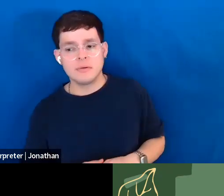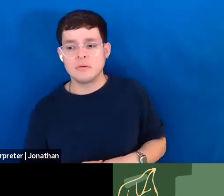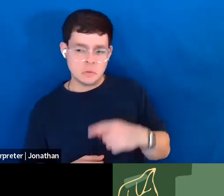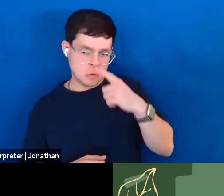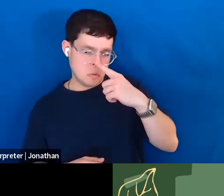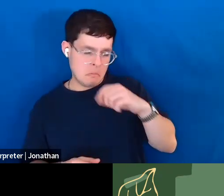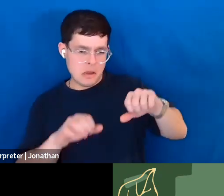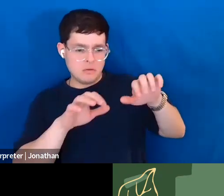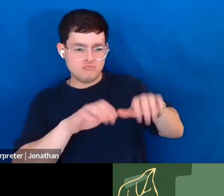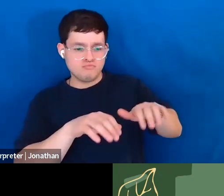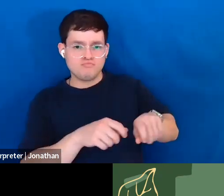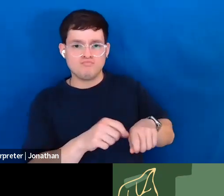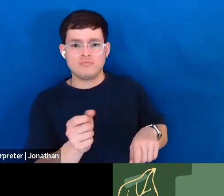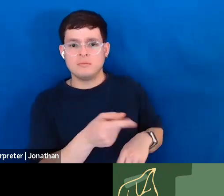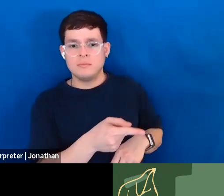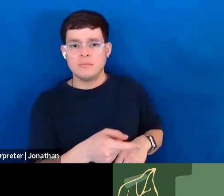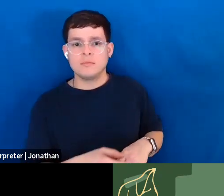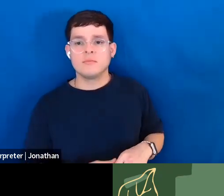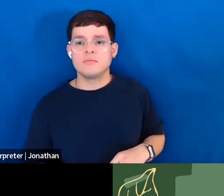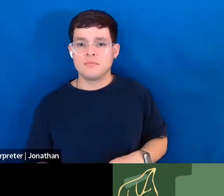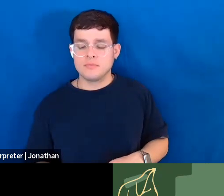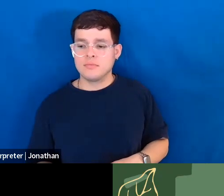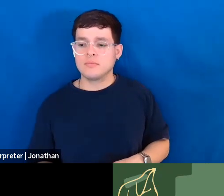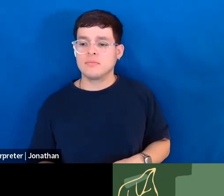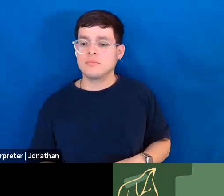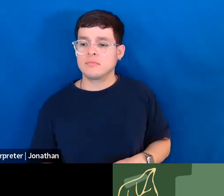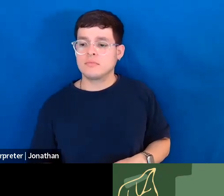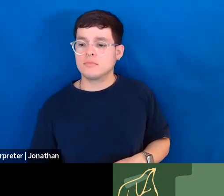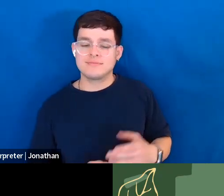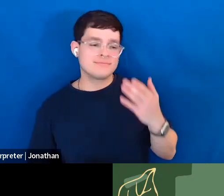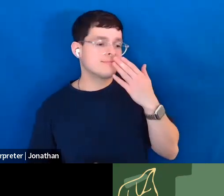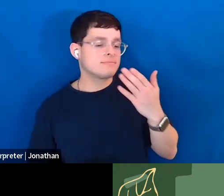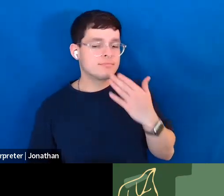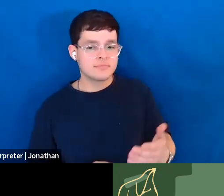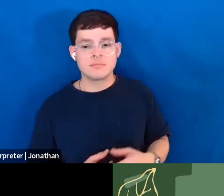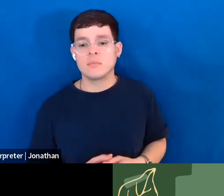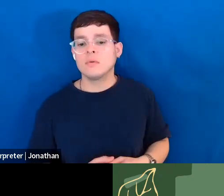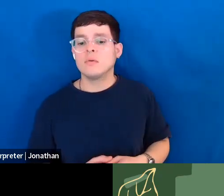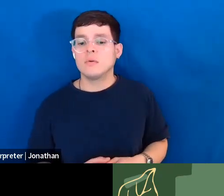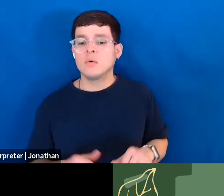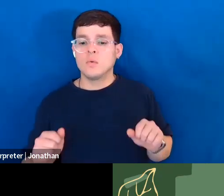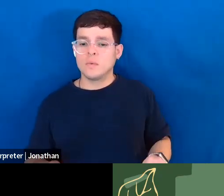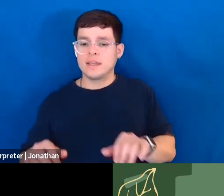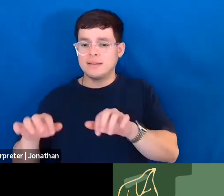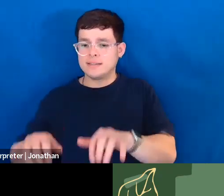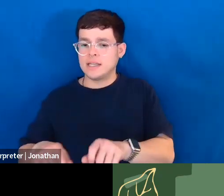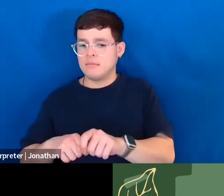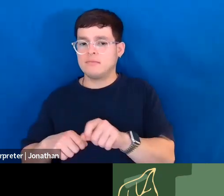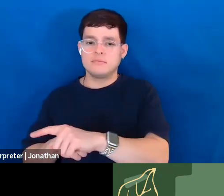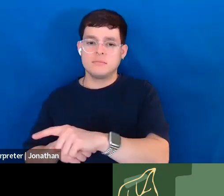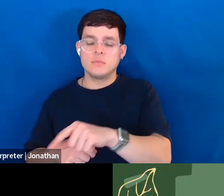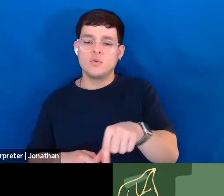drop the title of the book you mentioned and share it with us again, and then we can also type it back into the